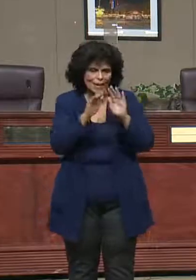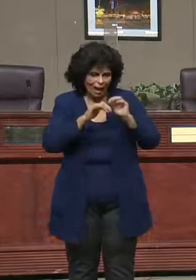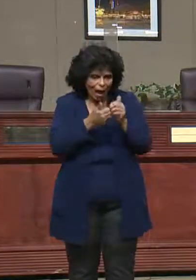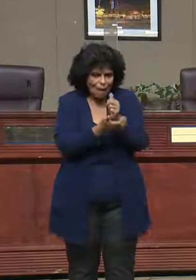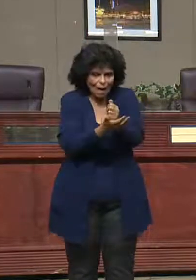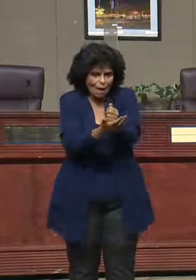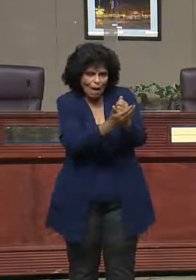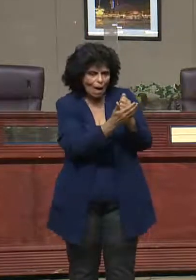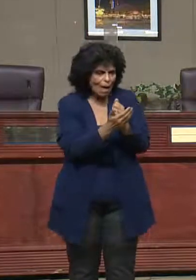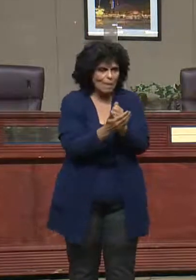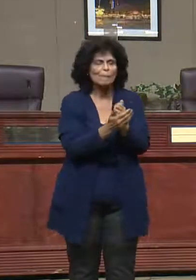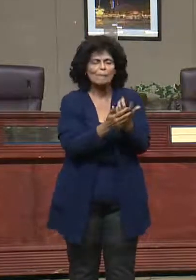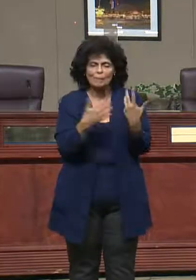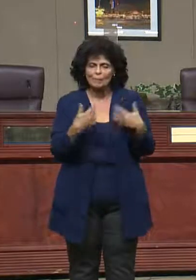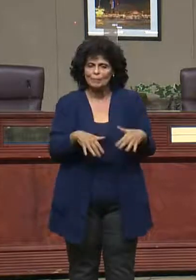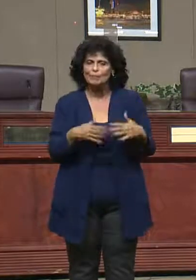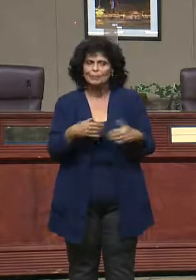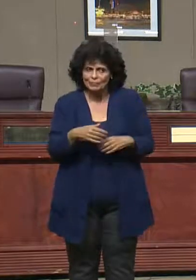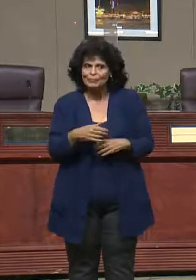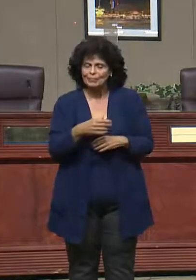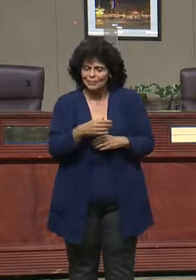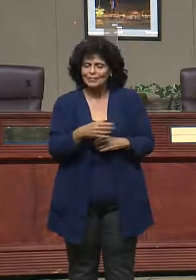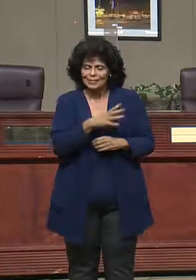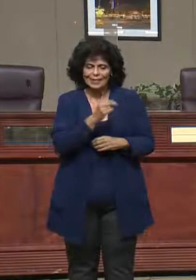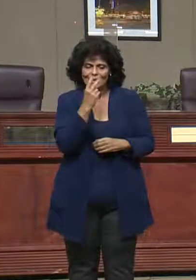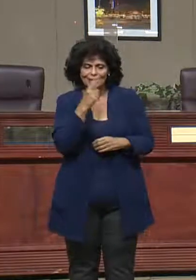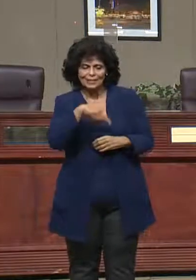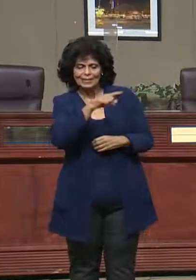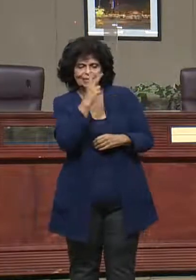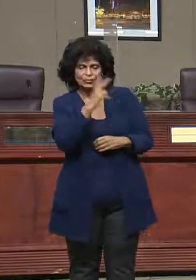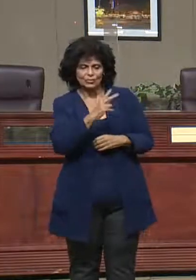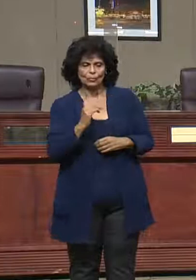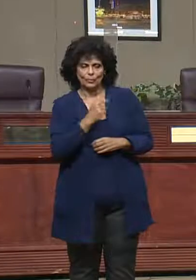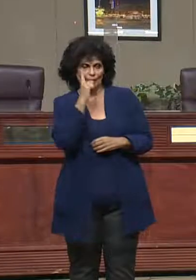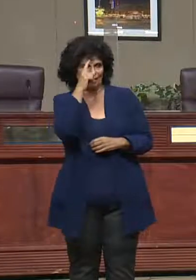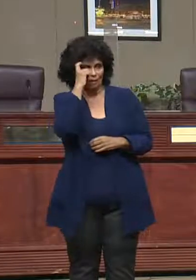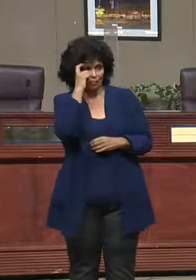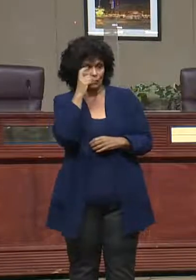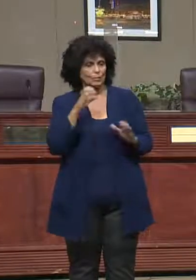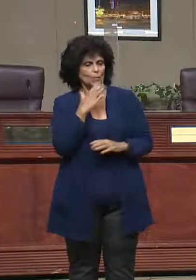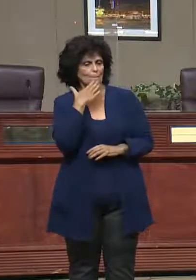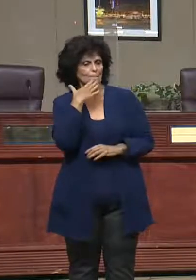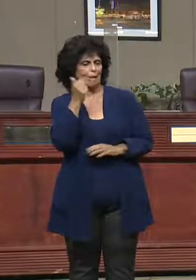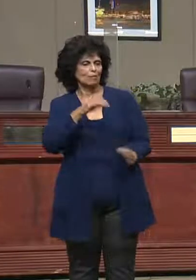that they saw government at its finest.